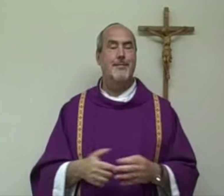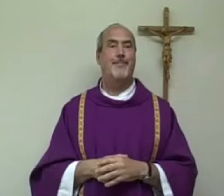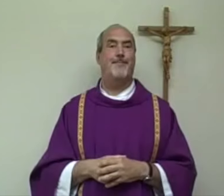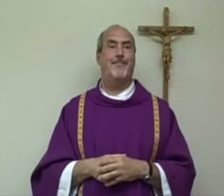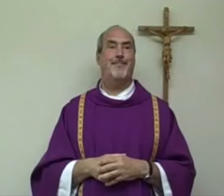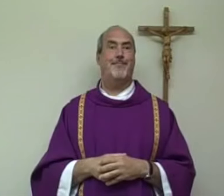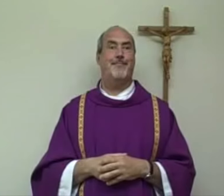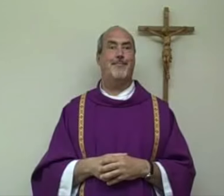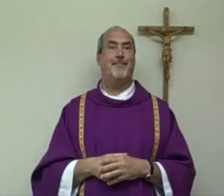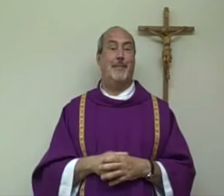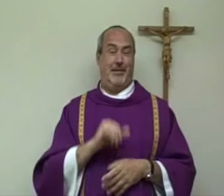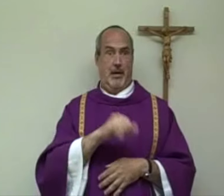and getting fired from your job.